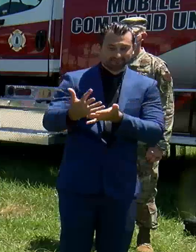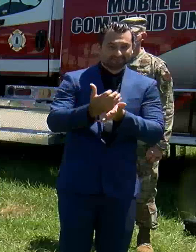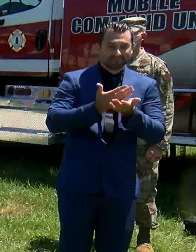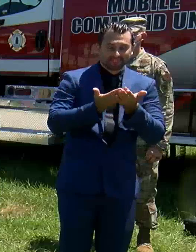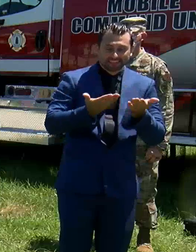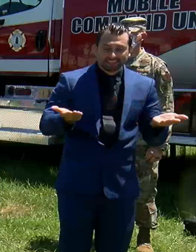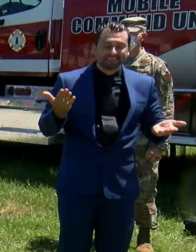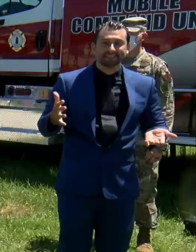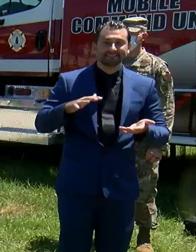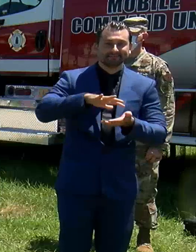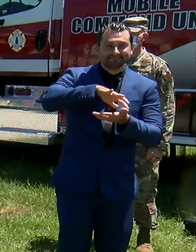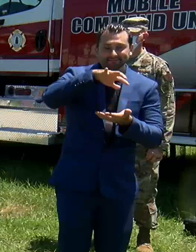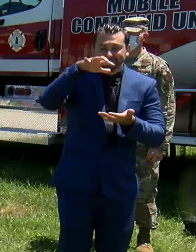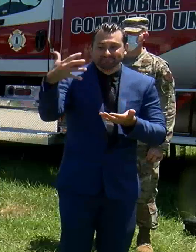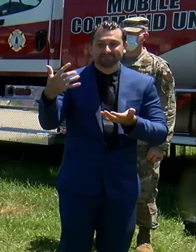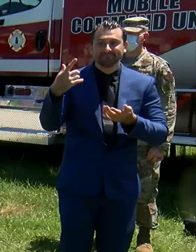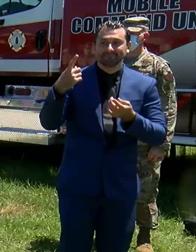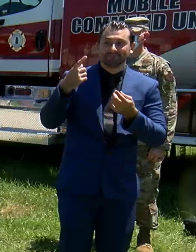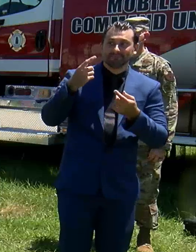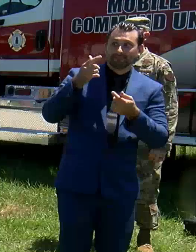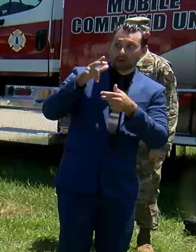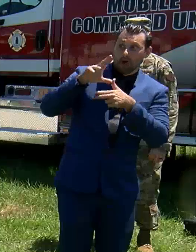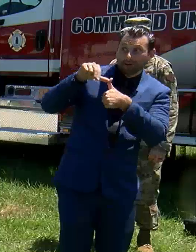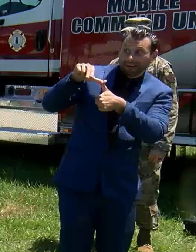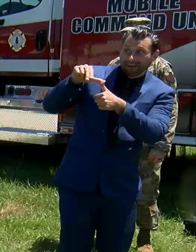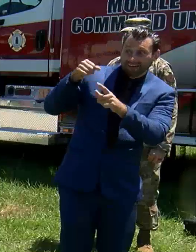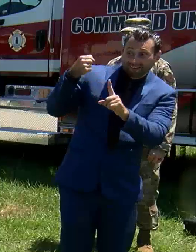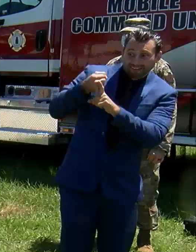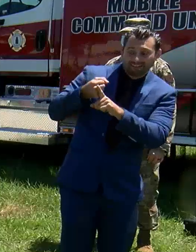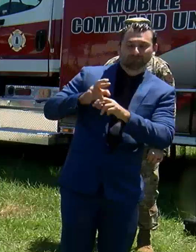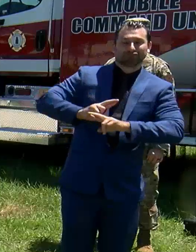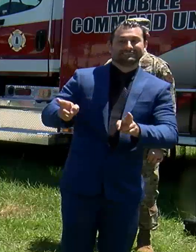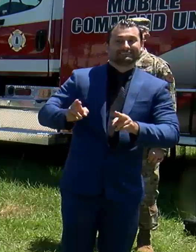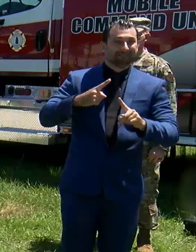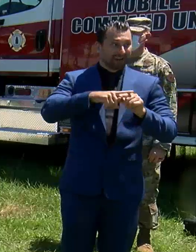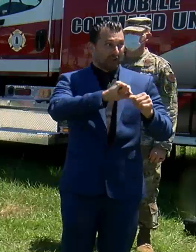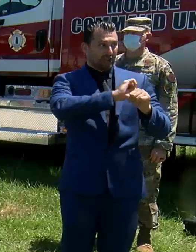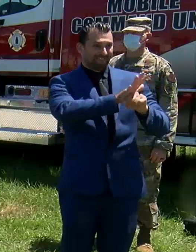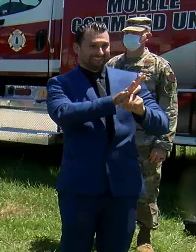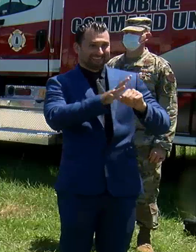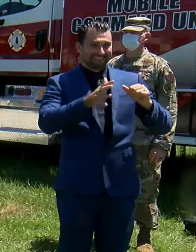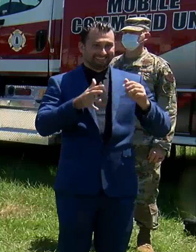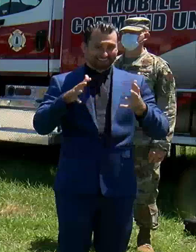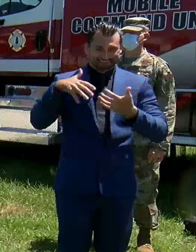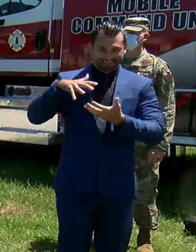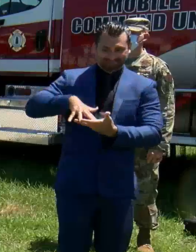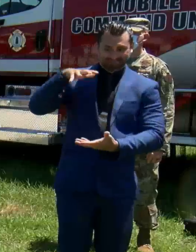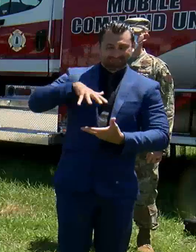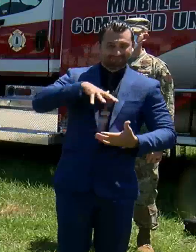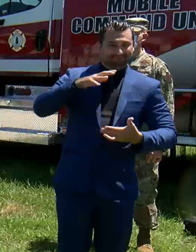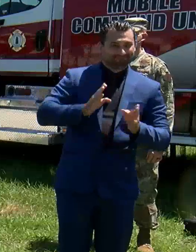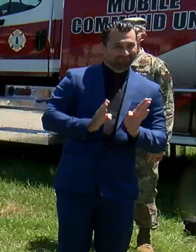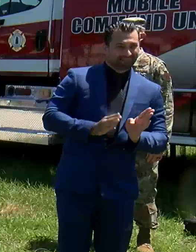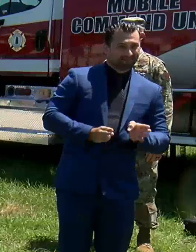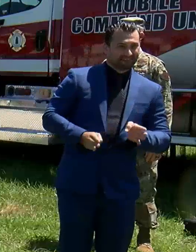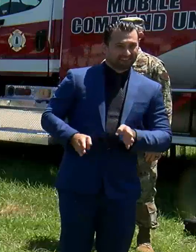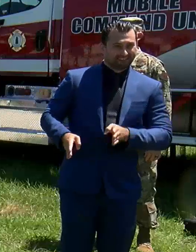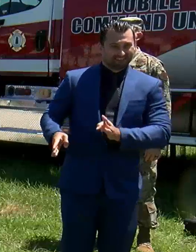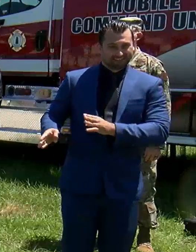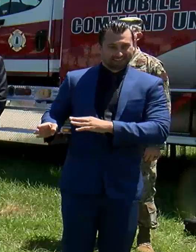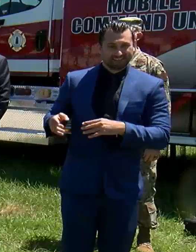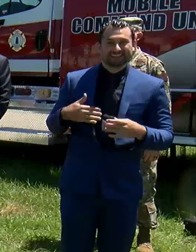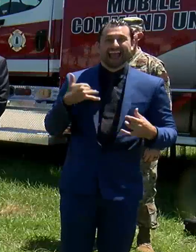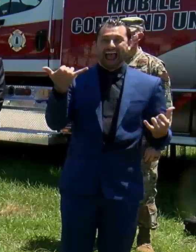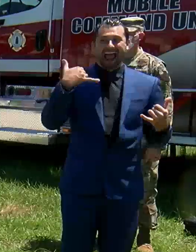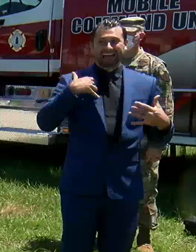we're making sure obviously that we're creating a stockpile for hurricane season. And so we are buying up PPE and putting it in reserve in our warehouse